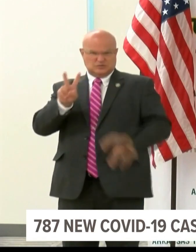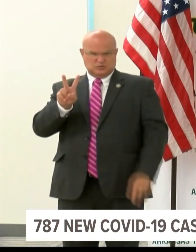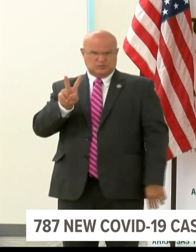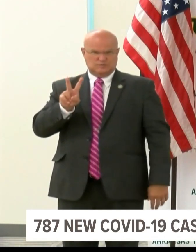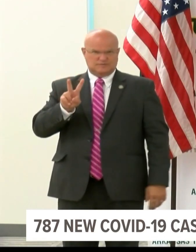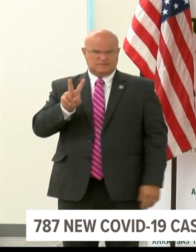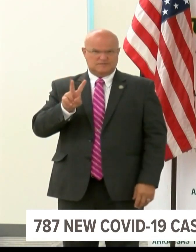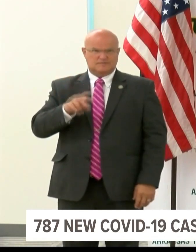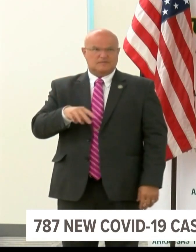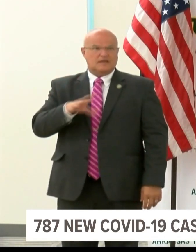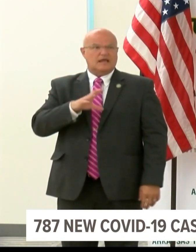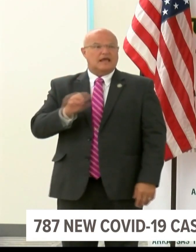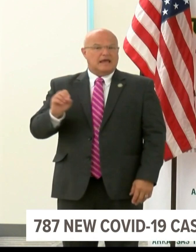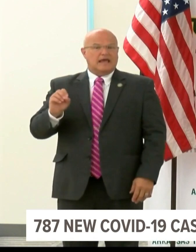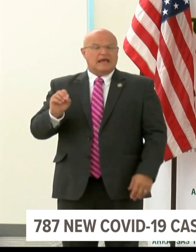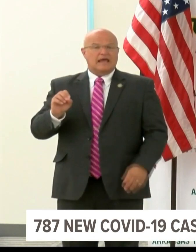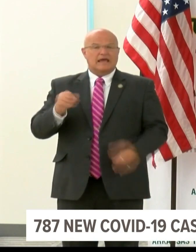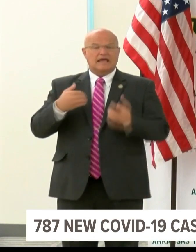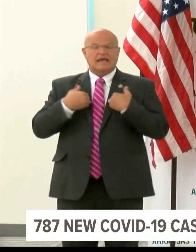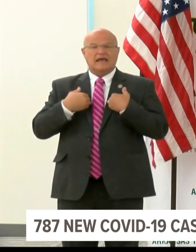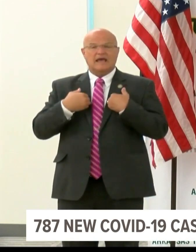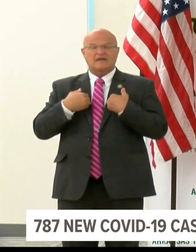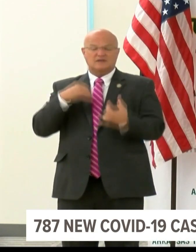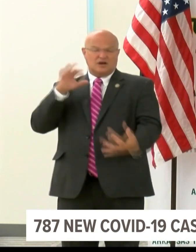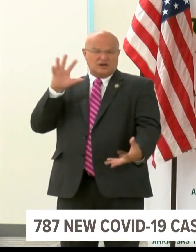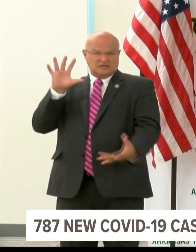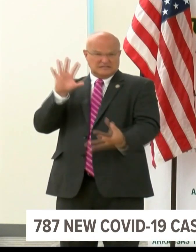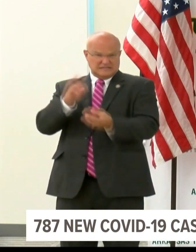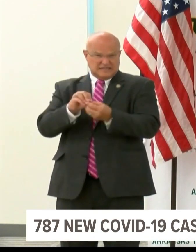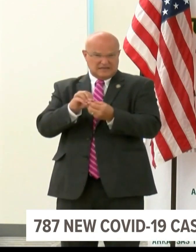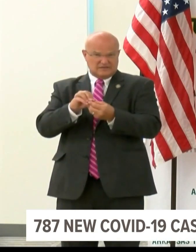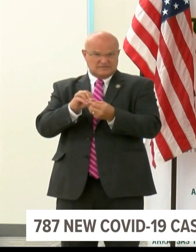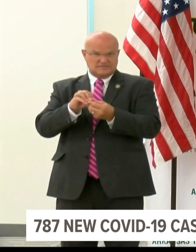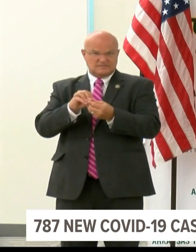yesterday. And there are a total of